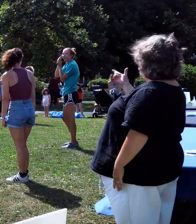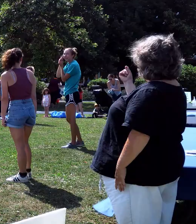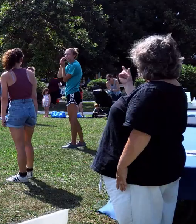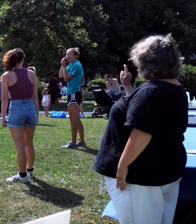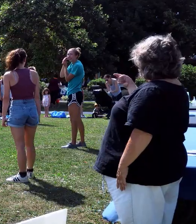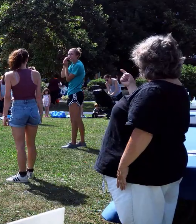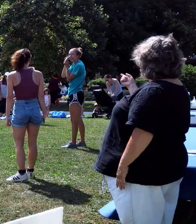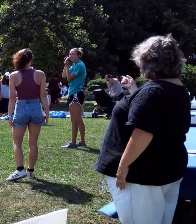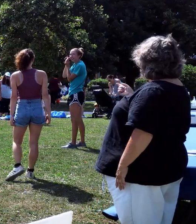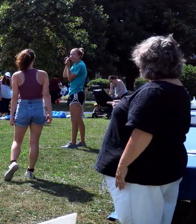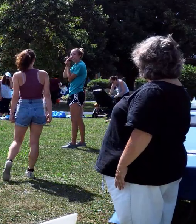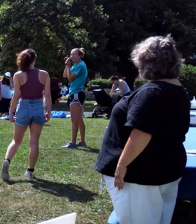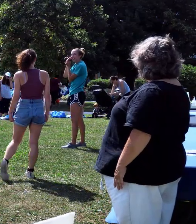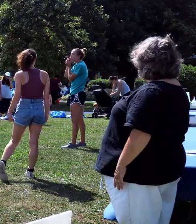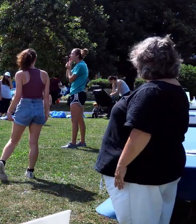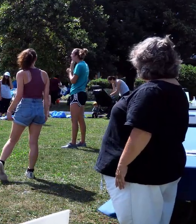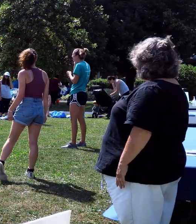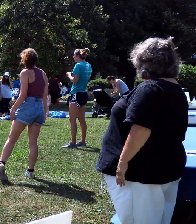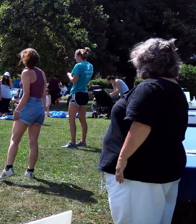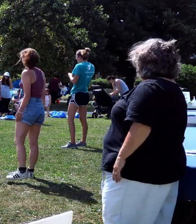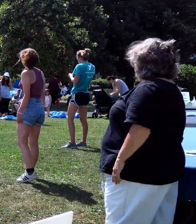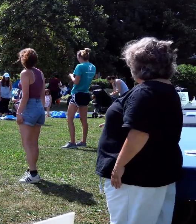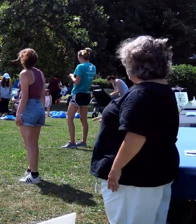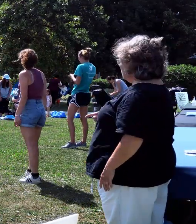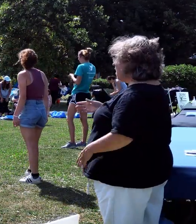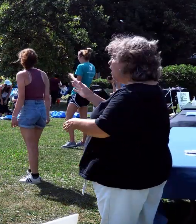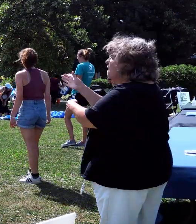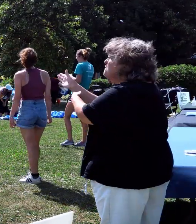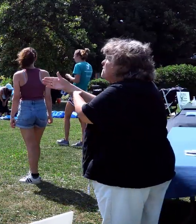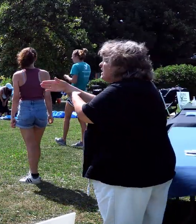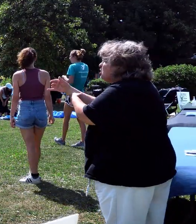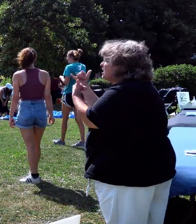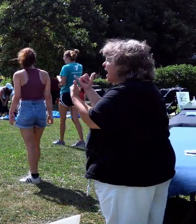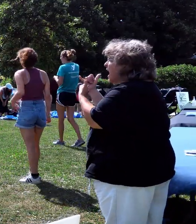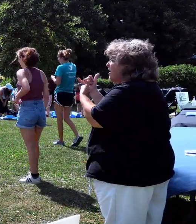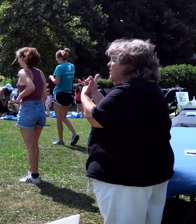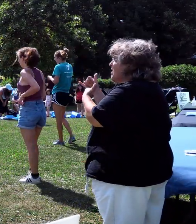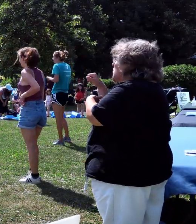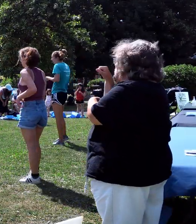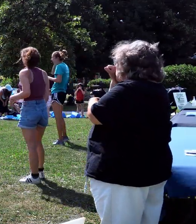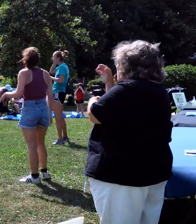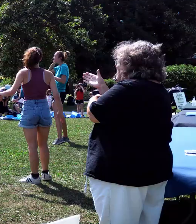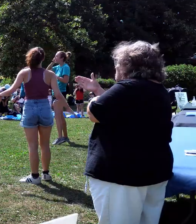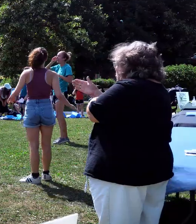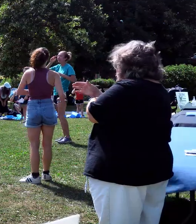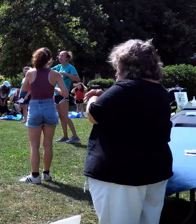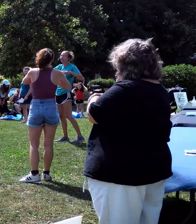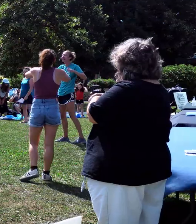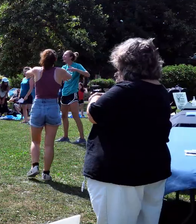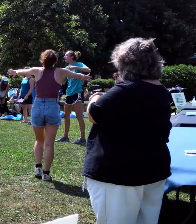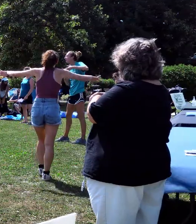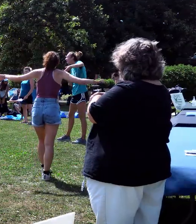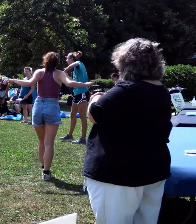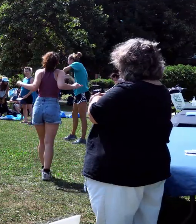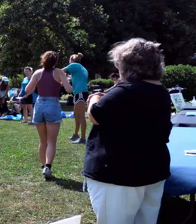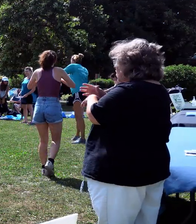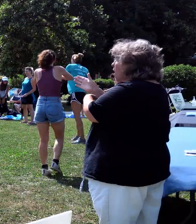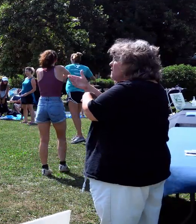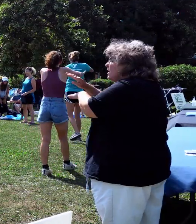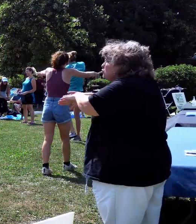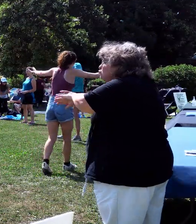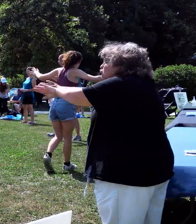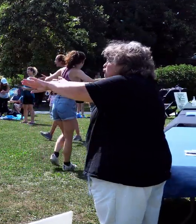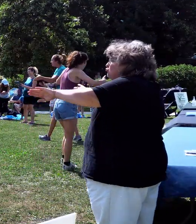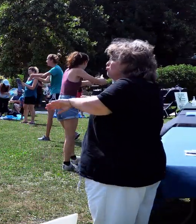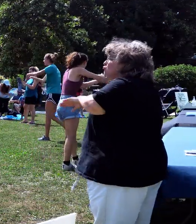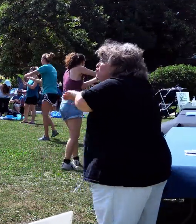do first? We're gonna be fish. Leah loves fish, so we're gonna pretend to be fish swimming. So